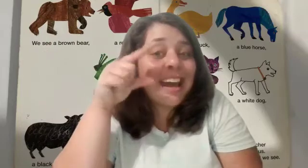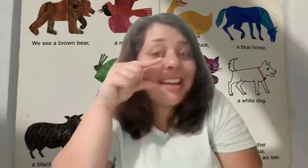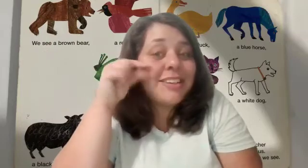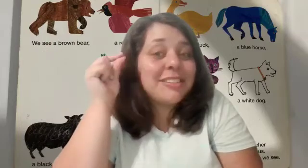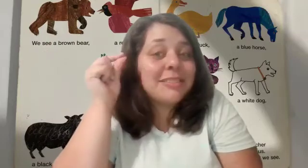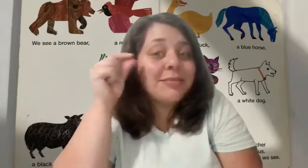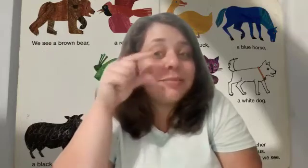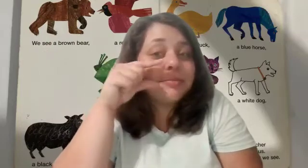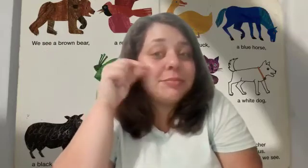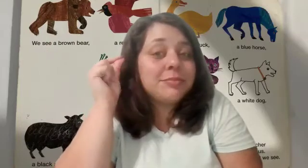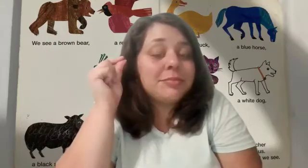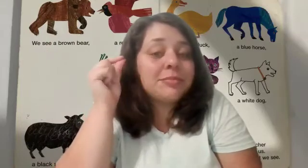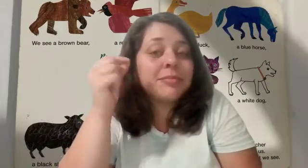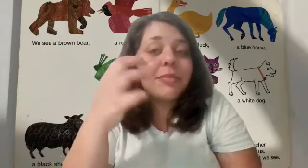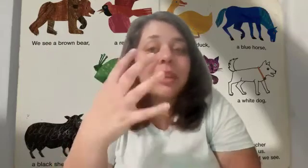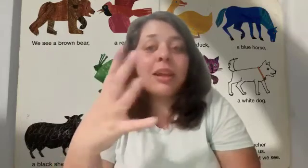cat,